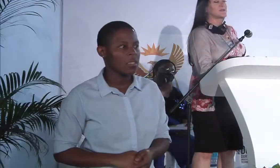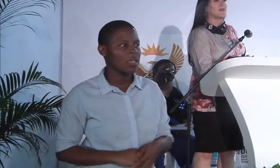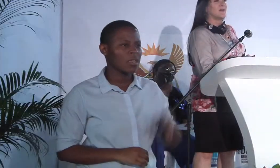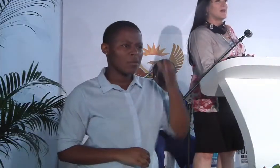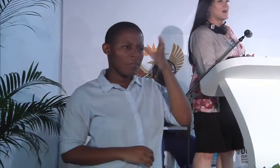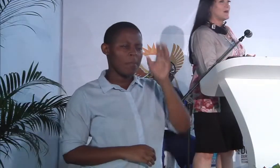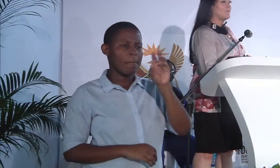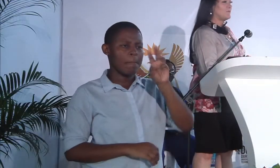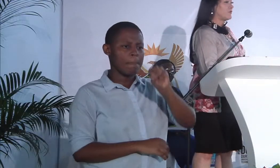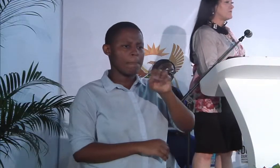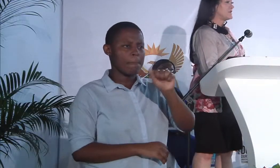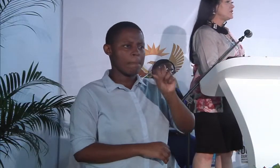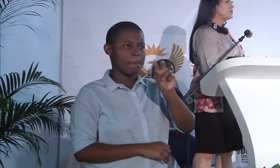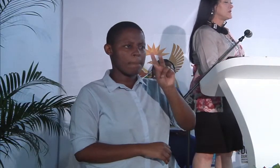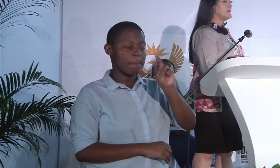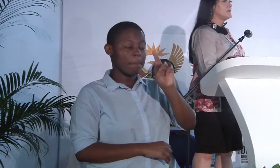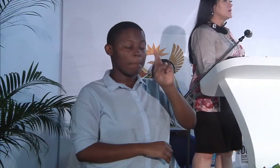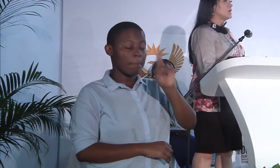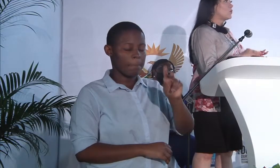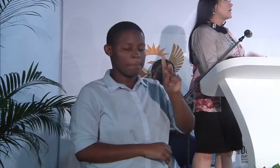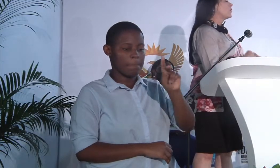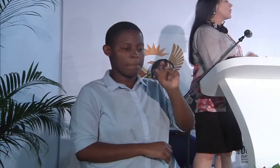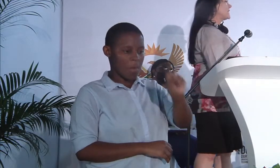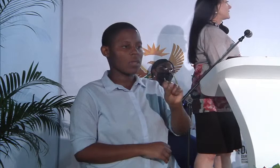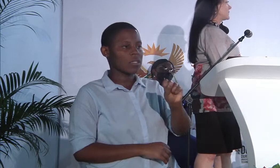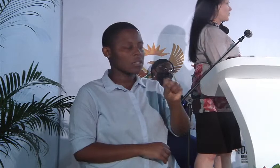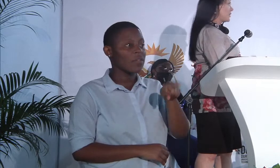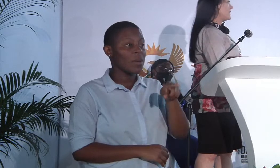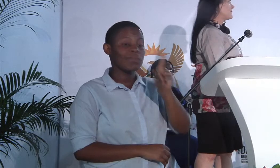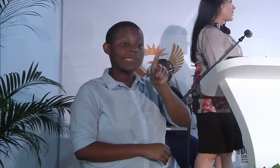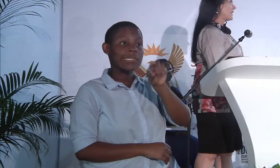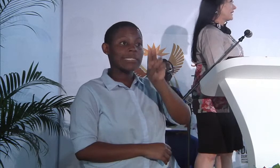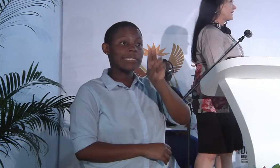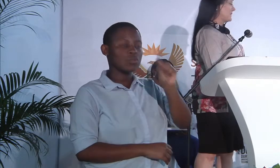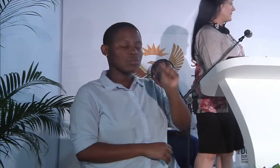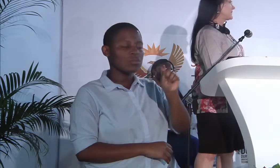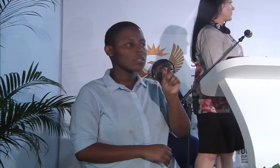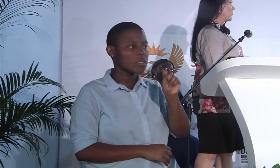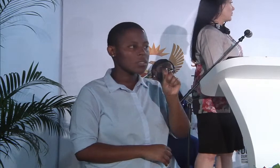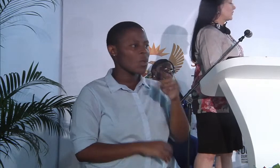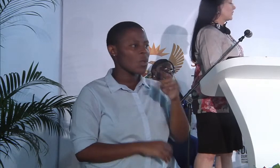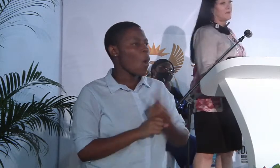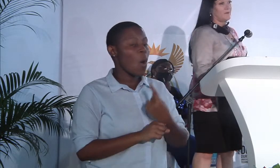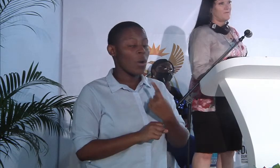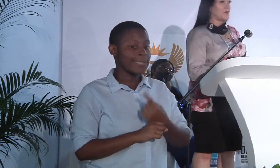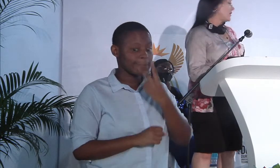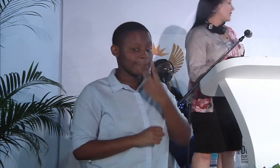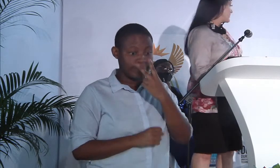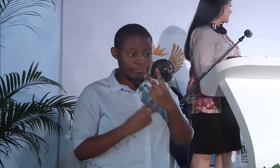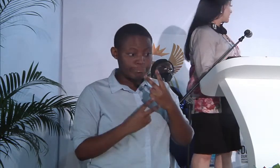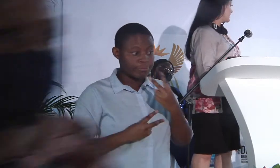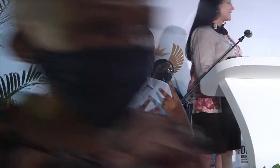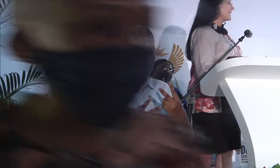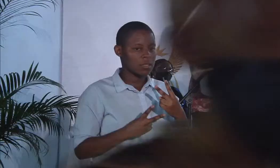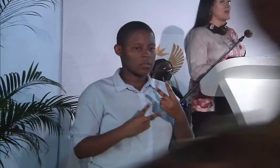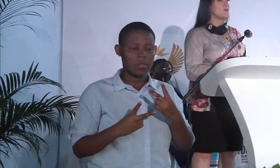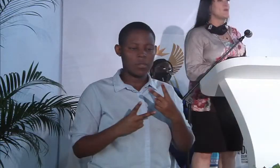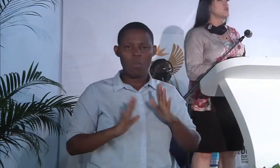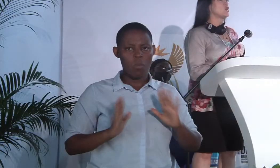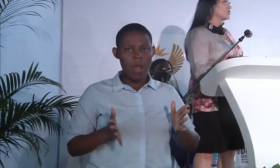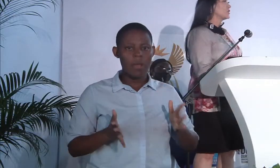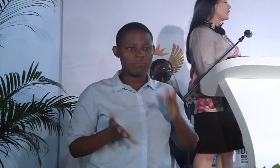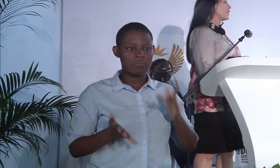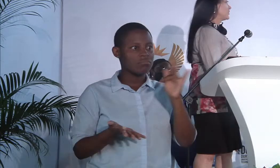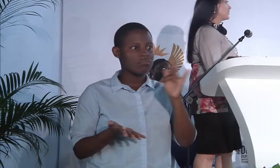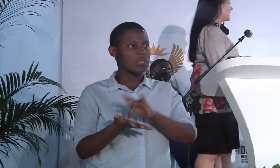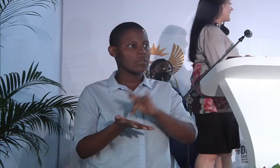Marks from DUT, we always were earmarking this hall for the Harm Reduction Centre, and we were